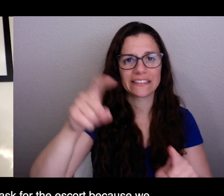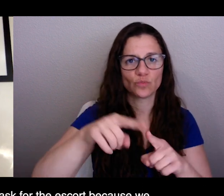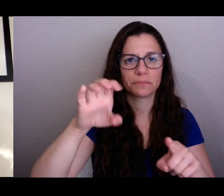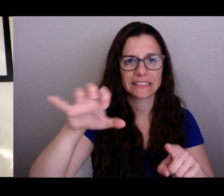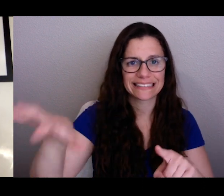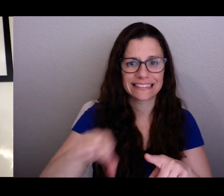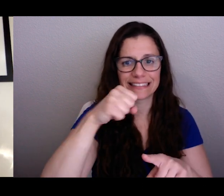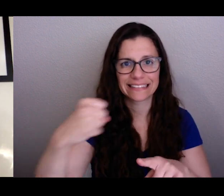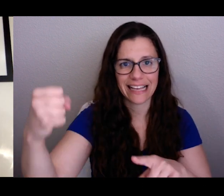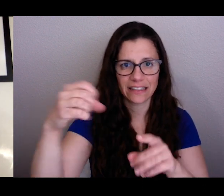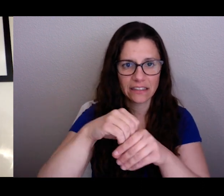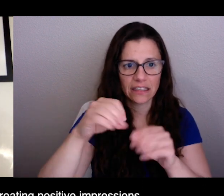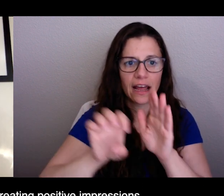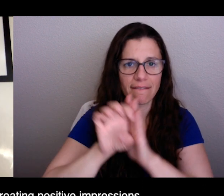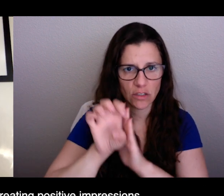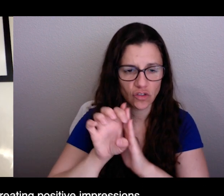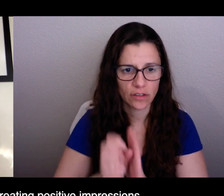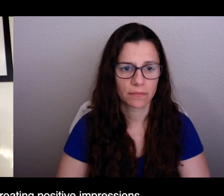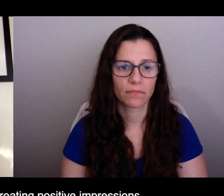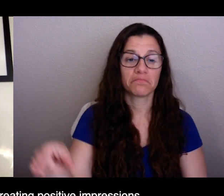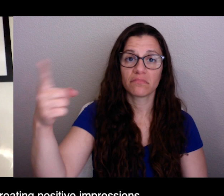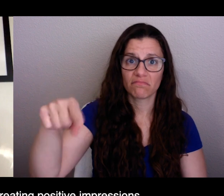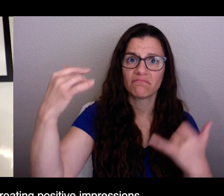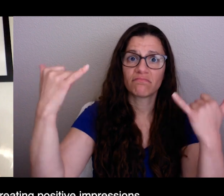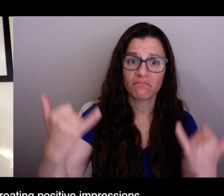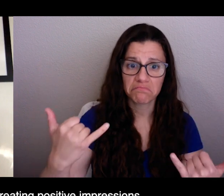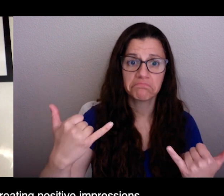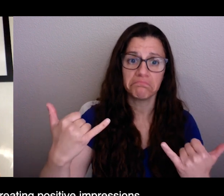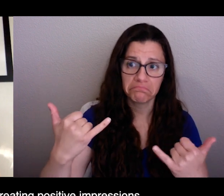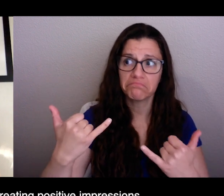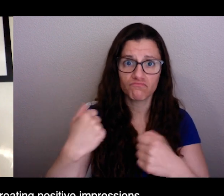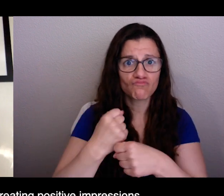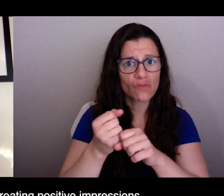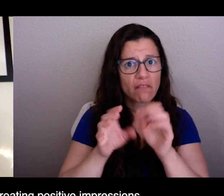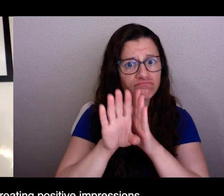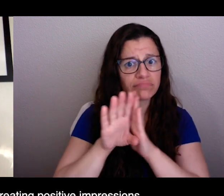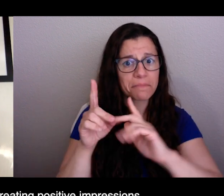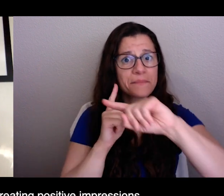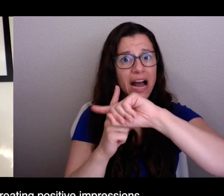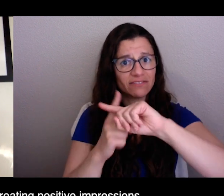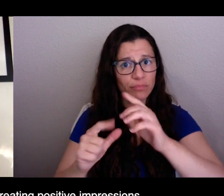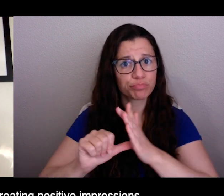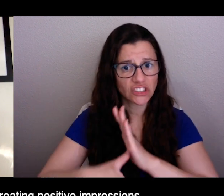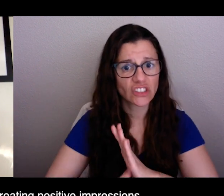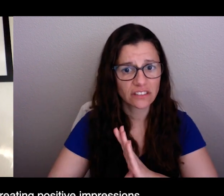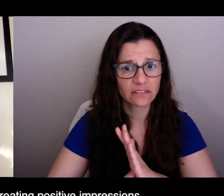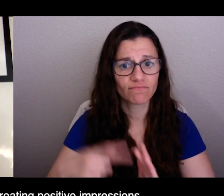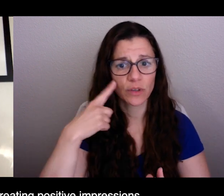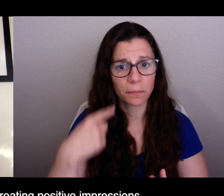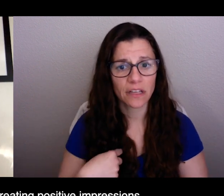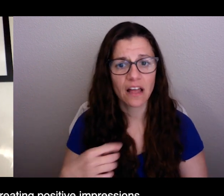freight elevator. These were not creating positive impressions for me. And I started to feel